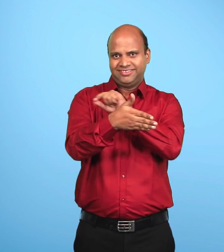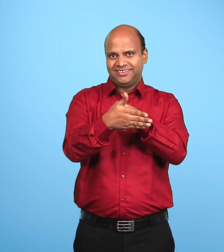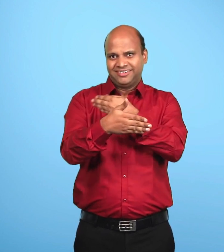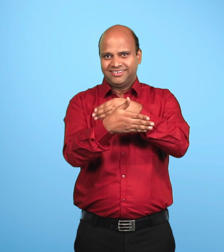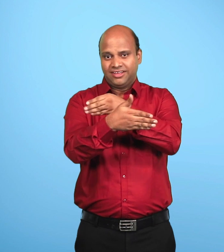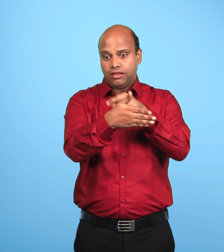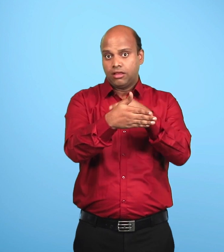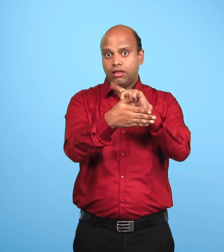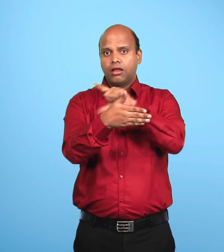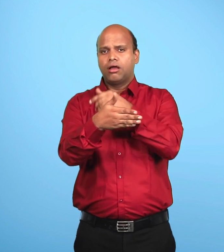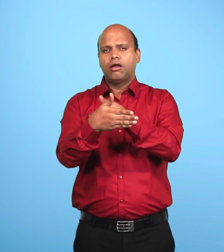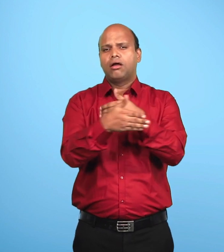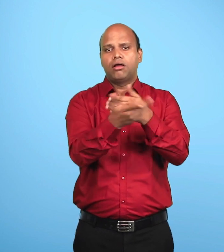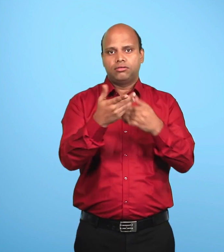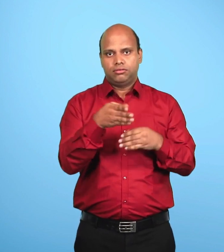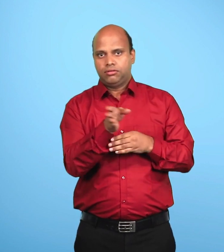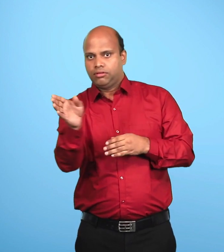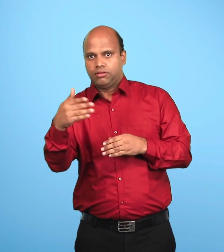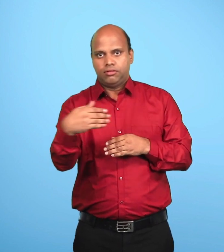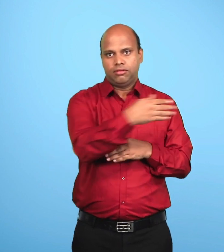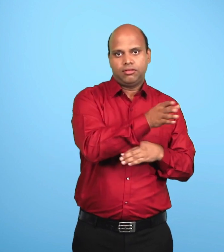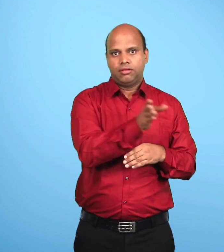directions and keep their body balance in water.